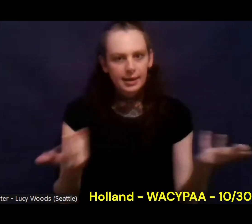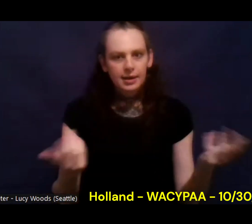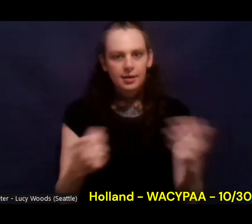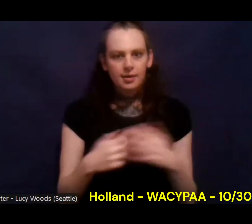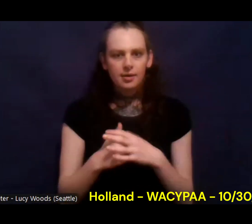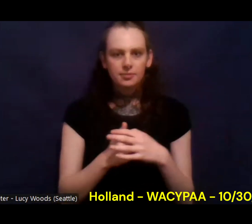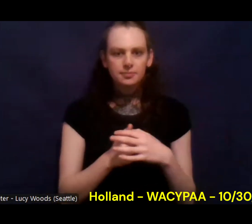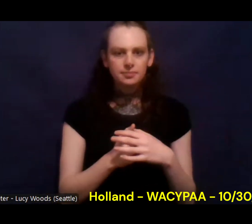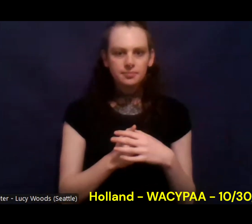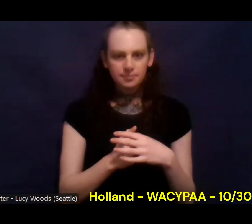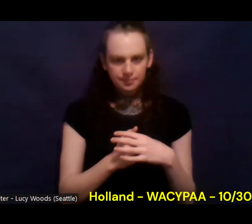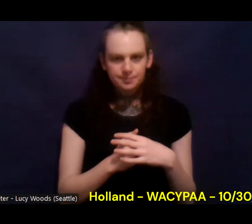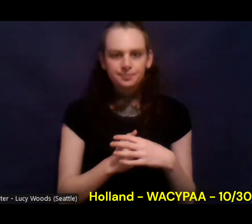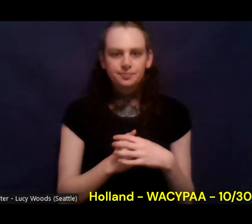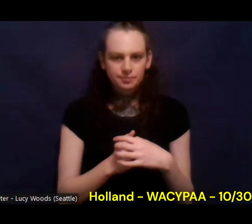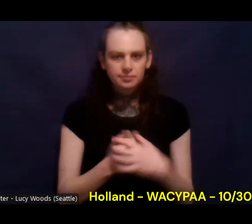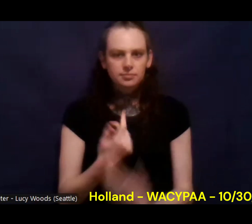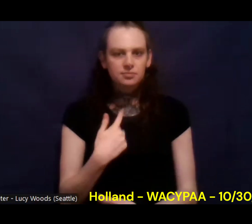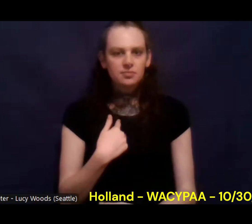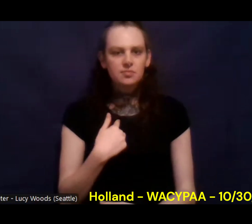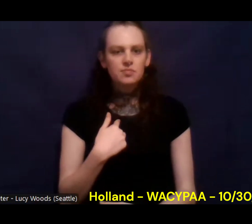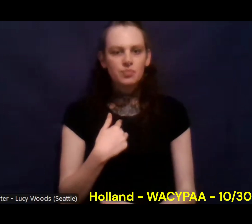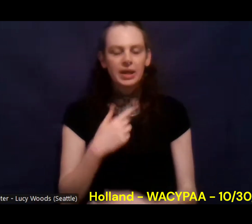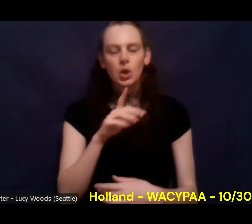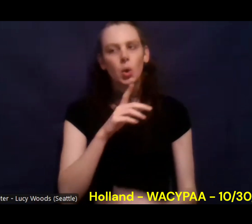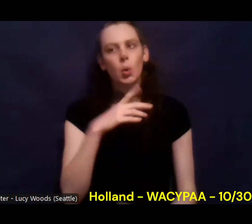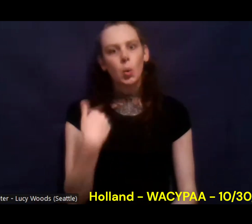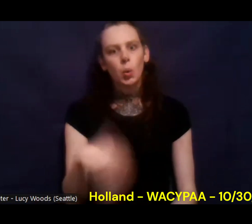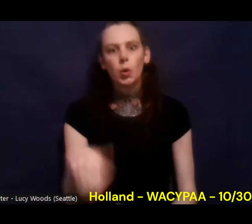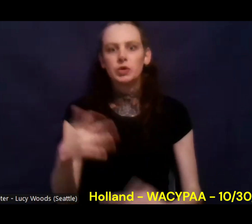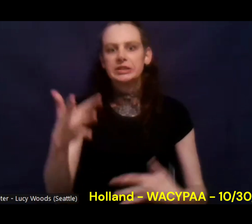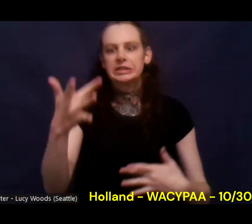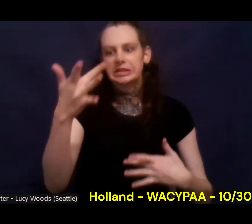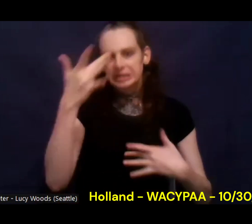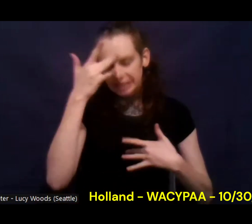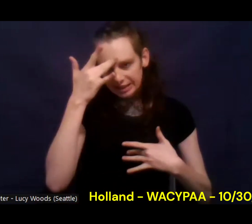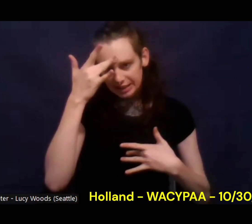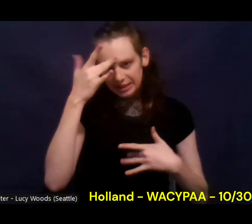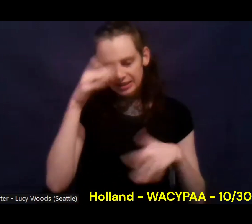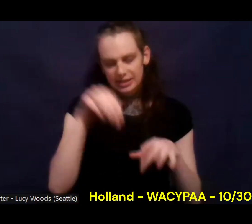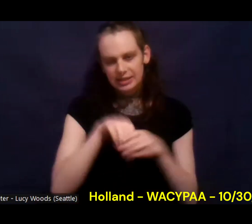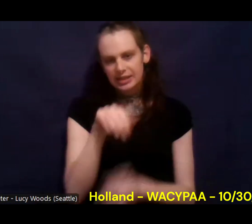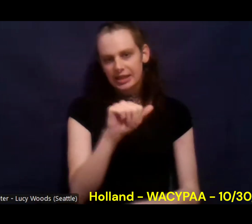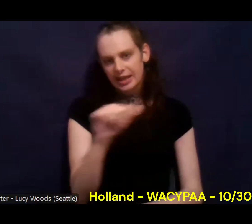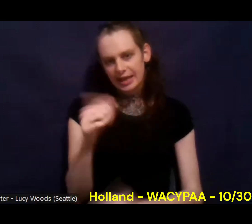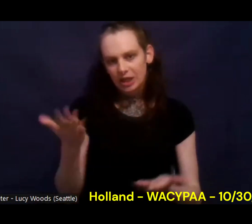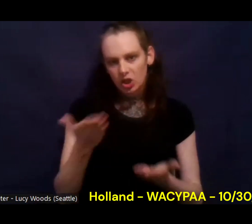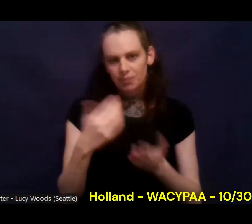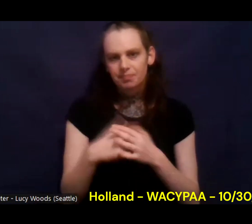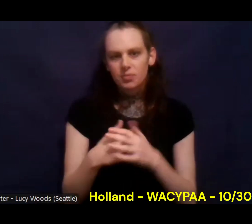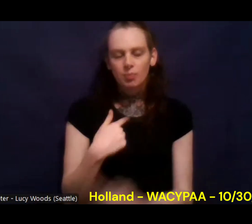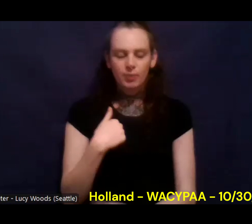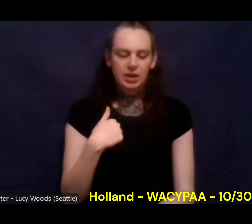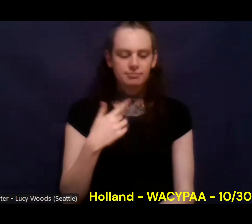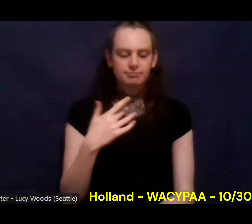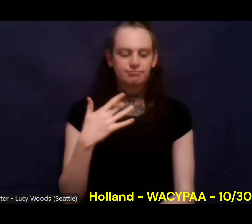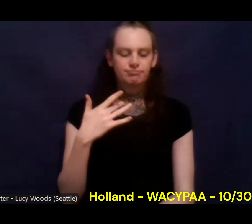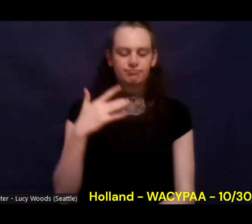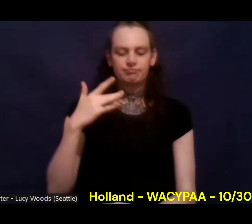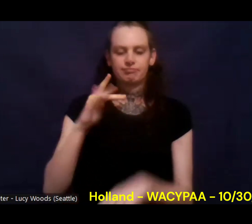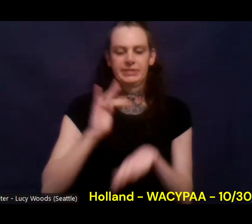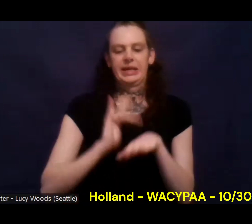like really, really sick inside the rooms of AA. And I was just like a shell of a person going to